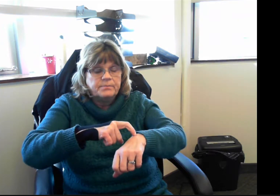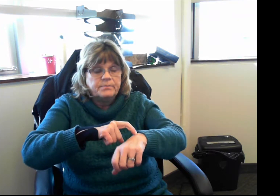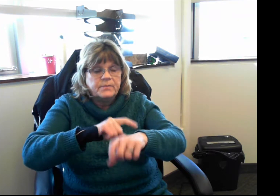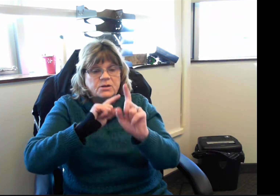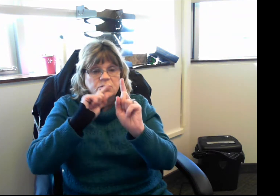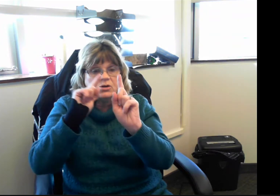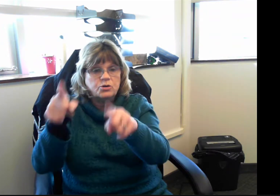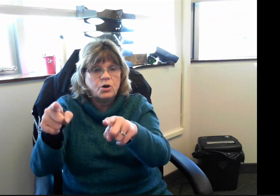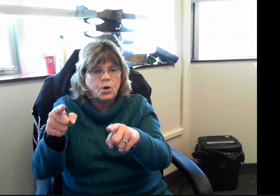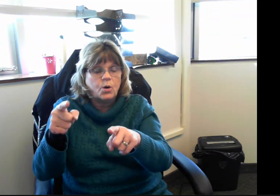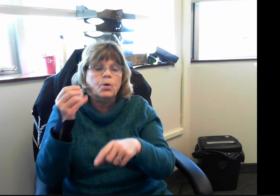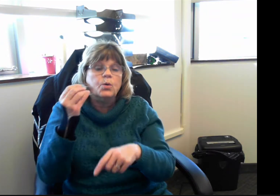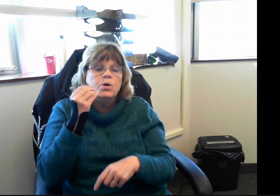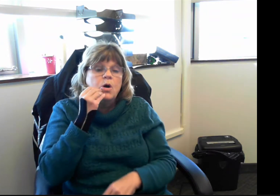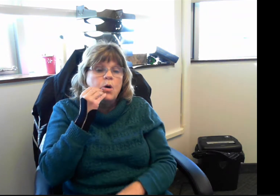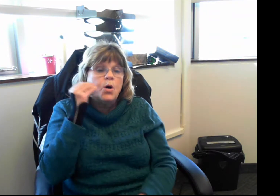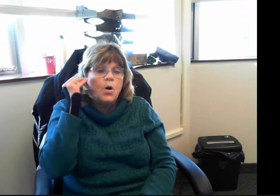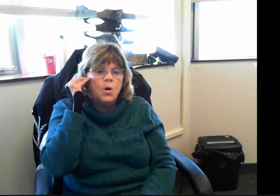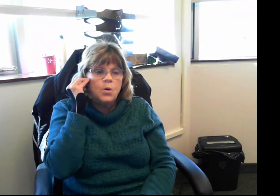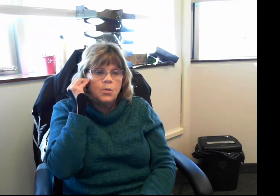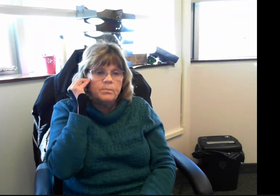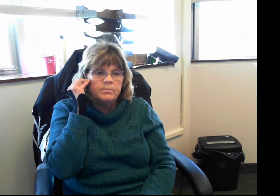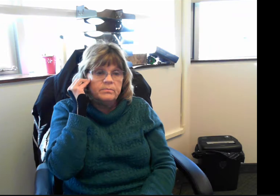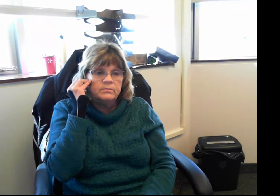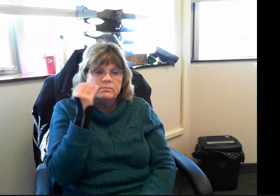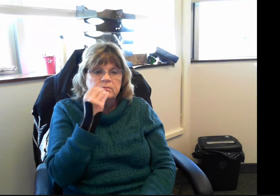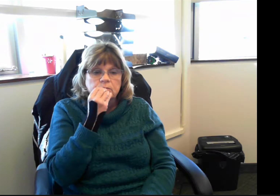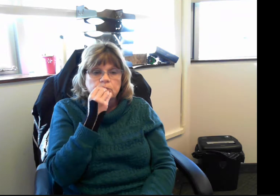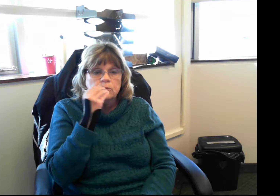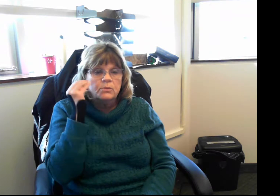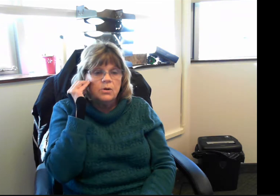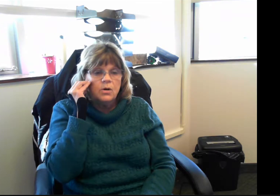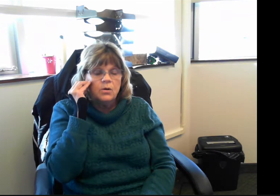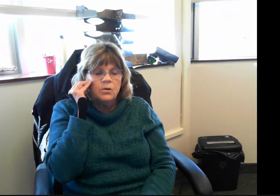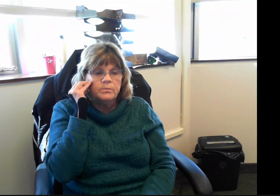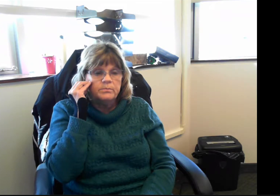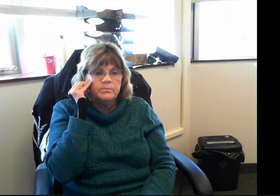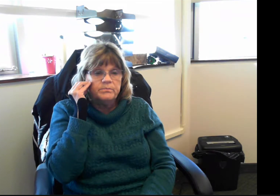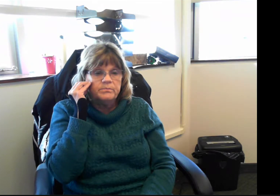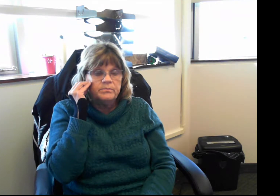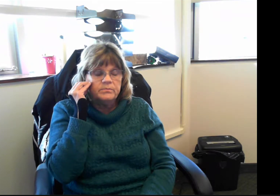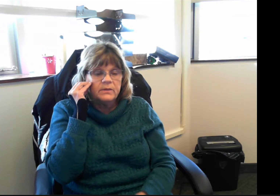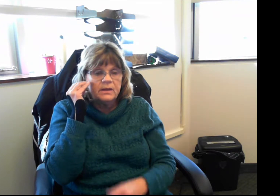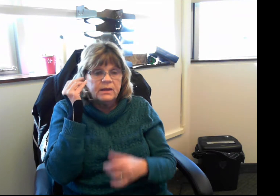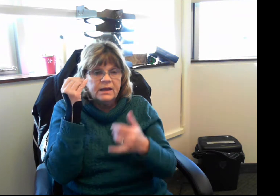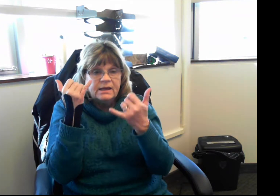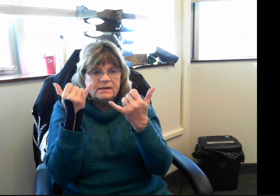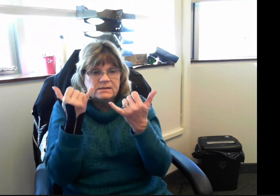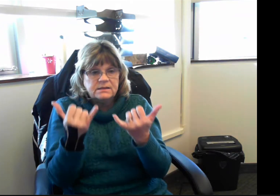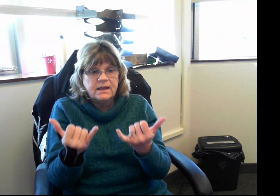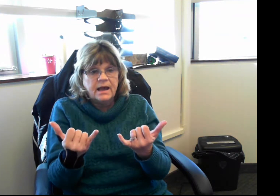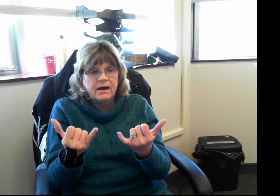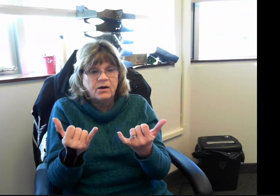time to go home. Home. It's